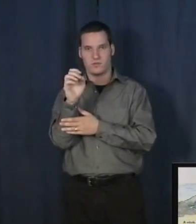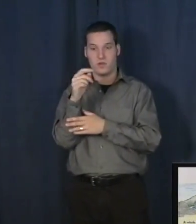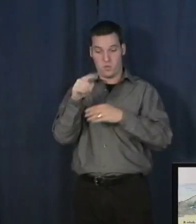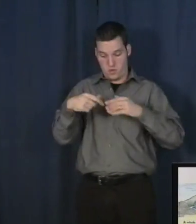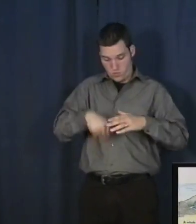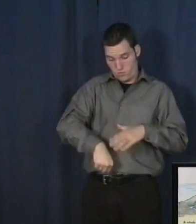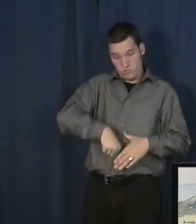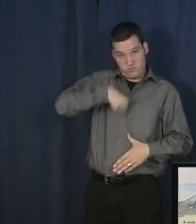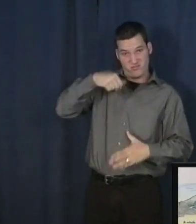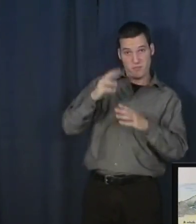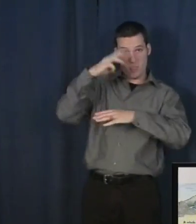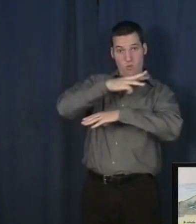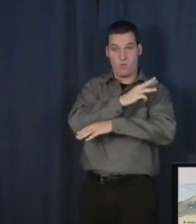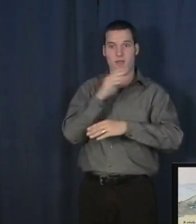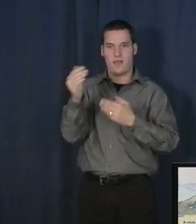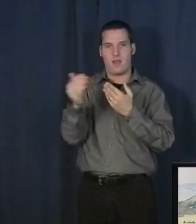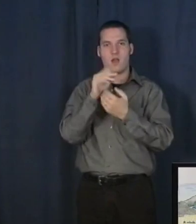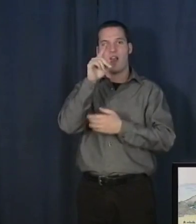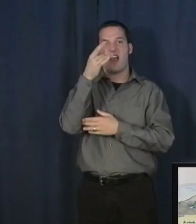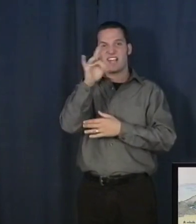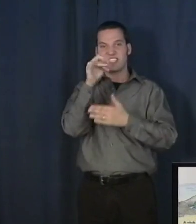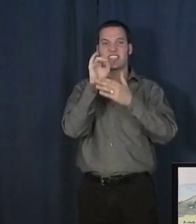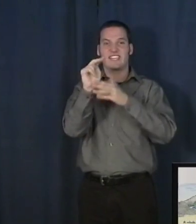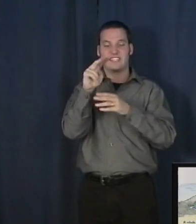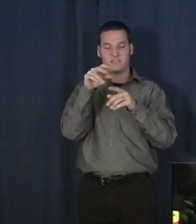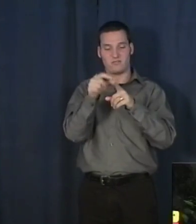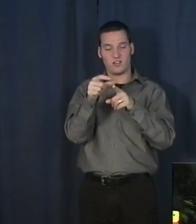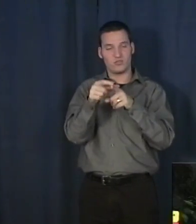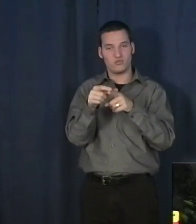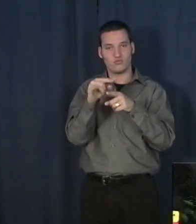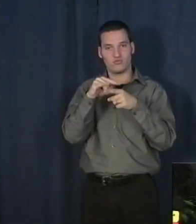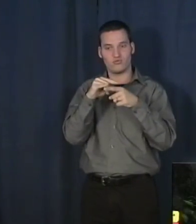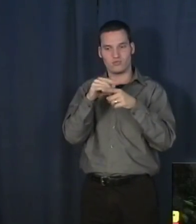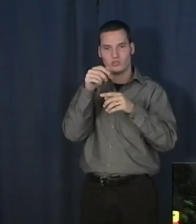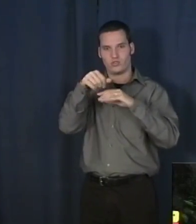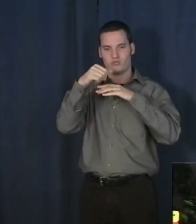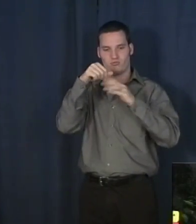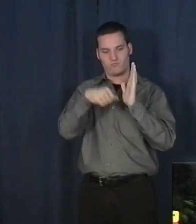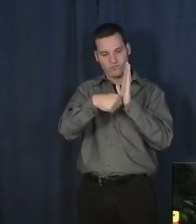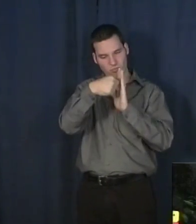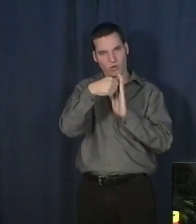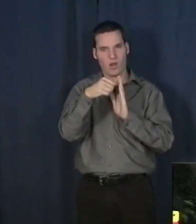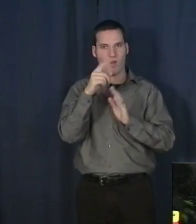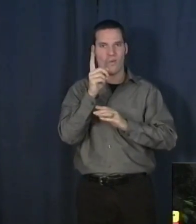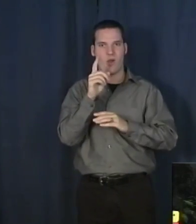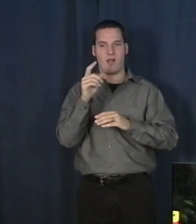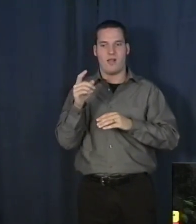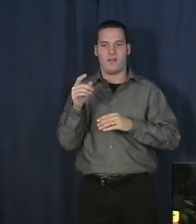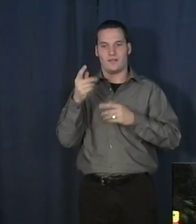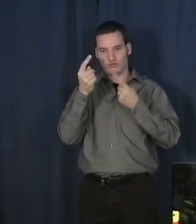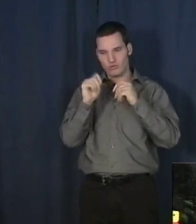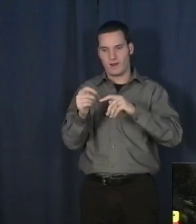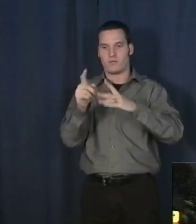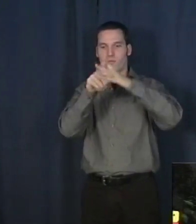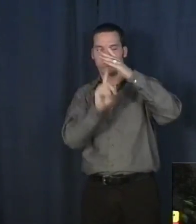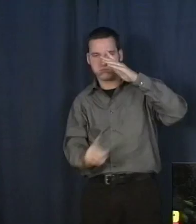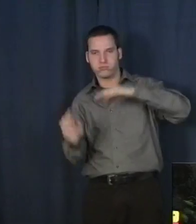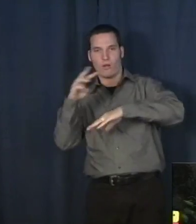octopus. All around the whale's body were 18-inch scars, circular scars, where something, either a giant octopus or squid, tried to drown the